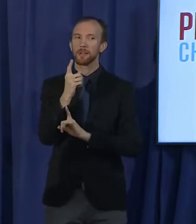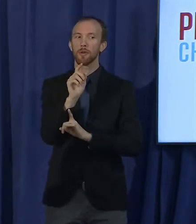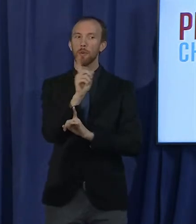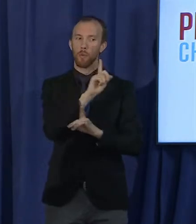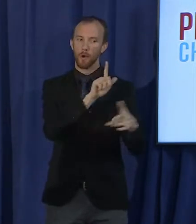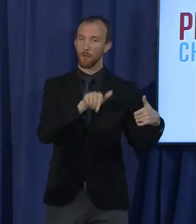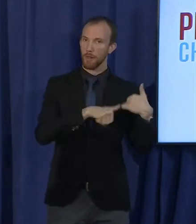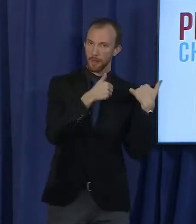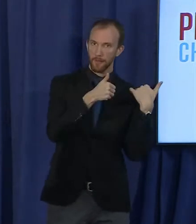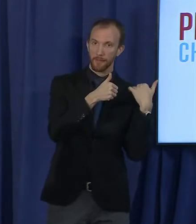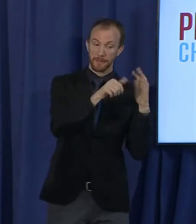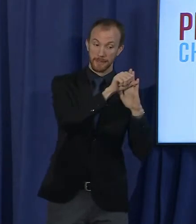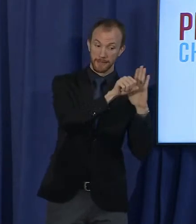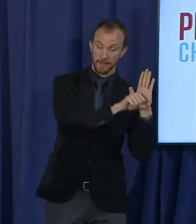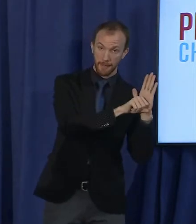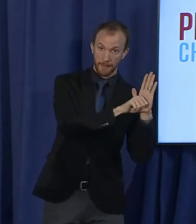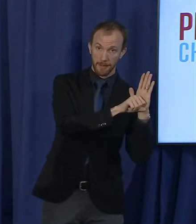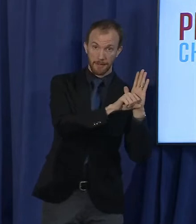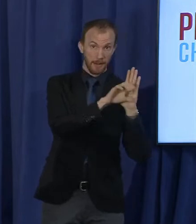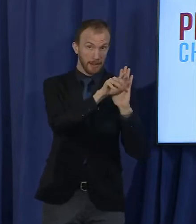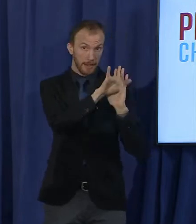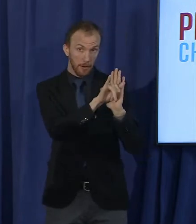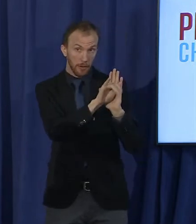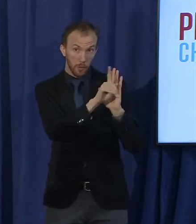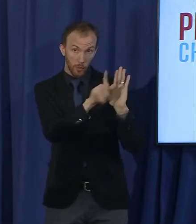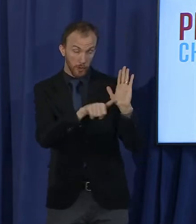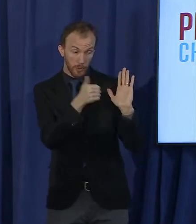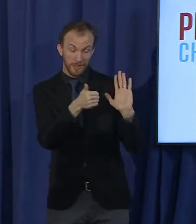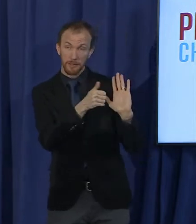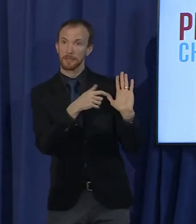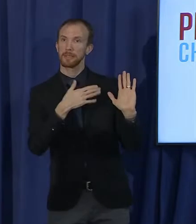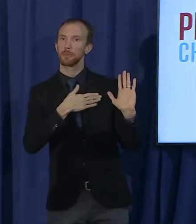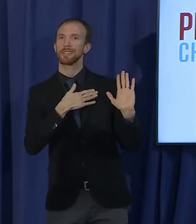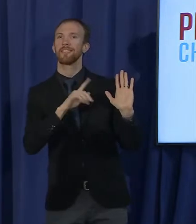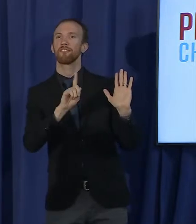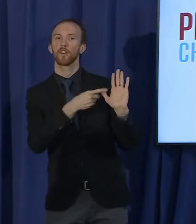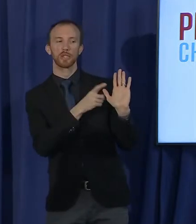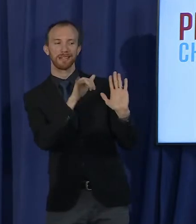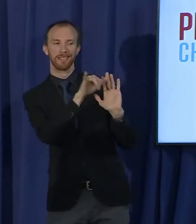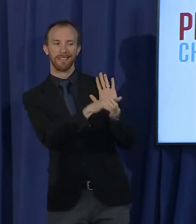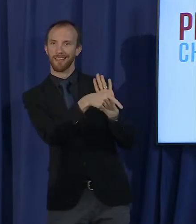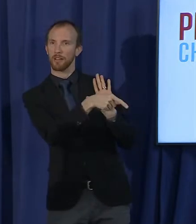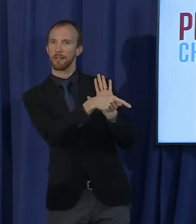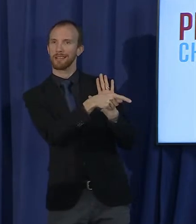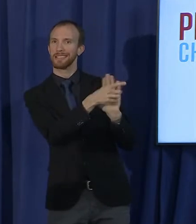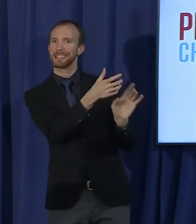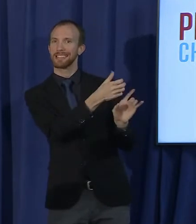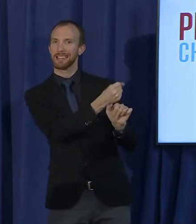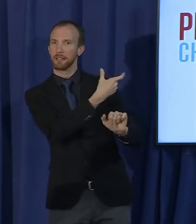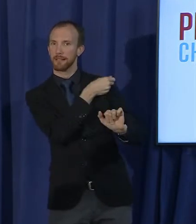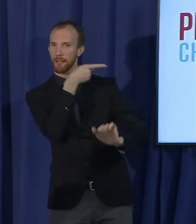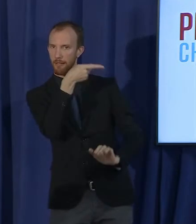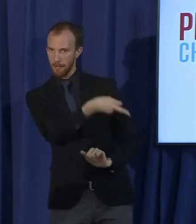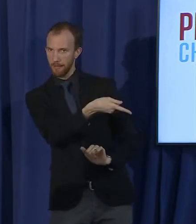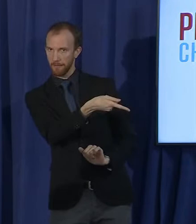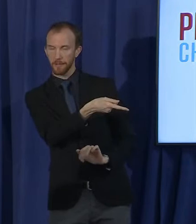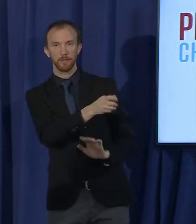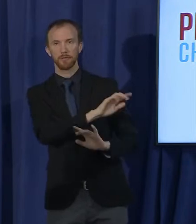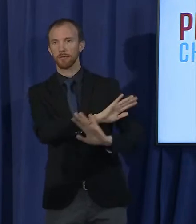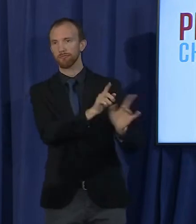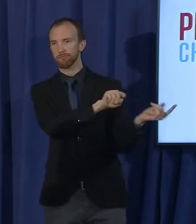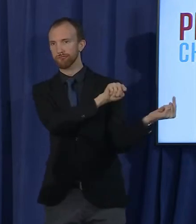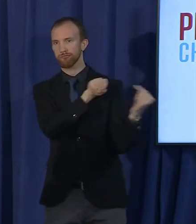county and the state where you live. So I just wanted to underscore that for starters. Secondly, I just wanted to emphasize